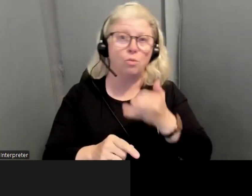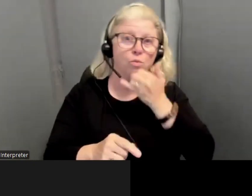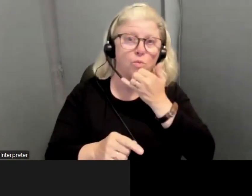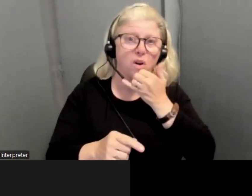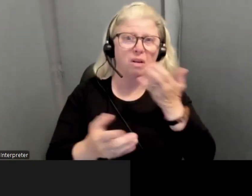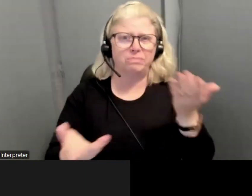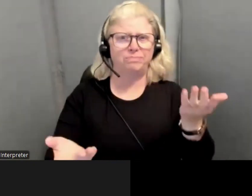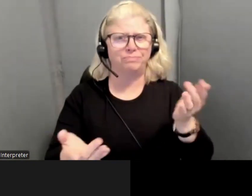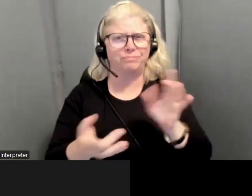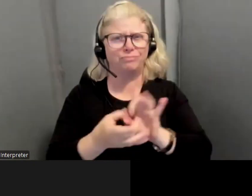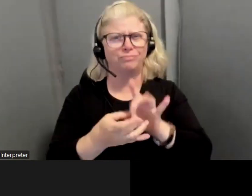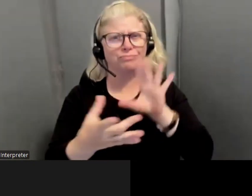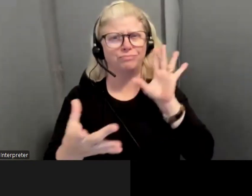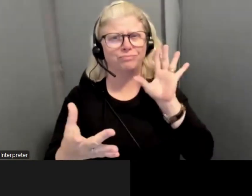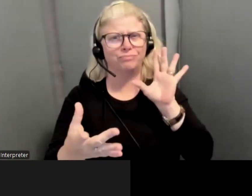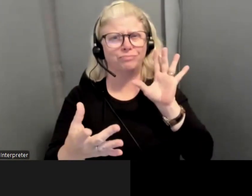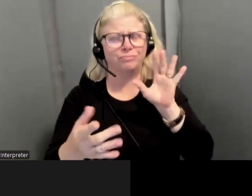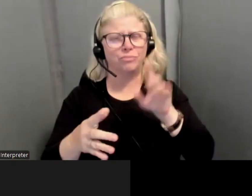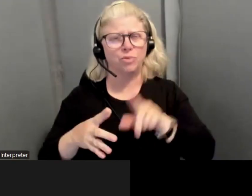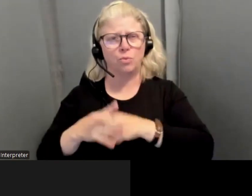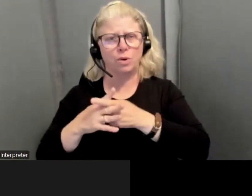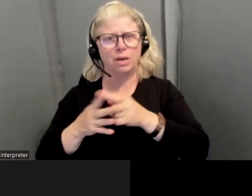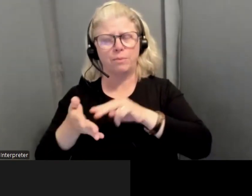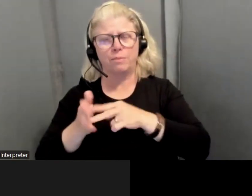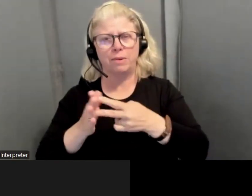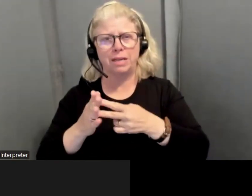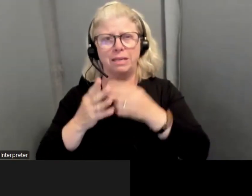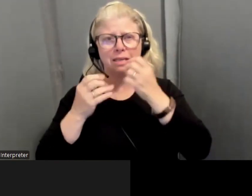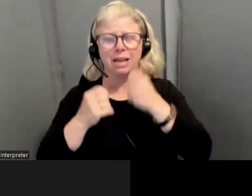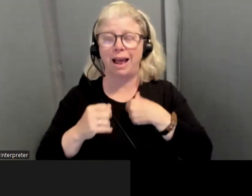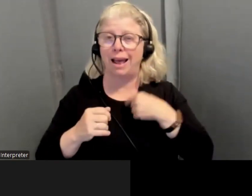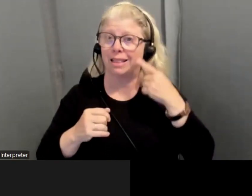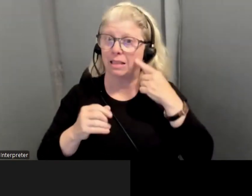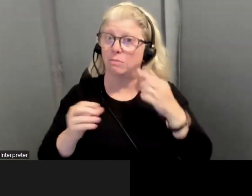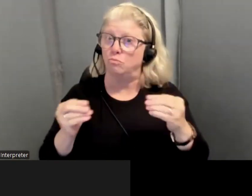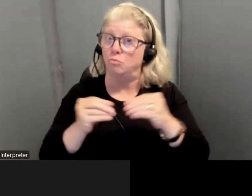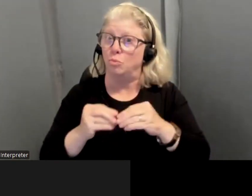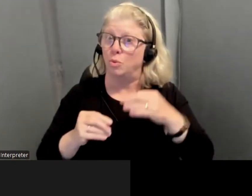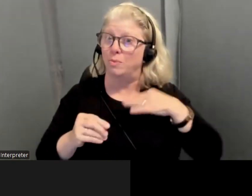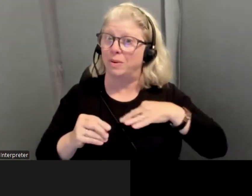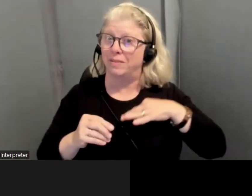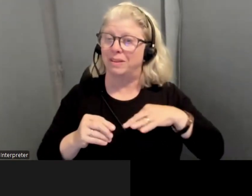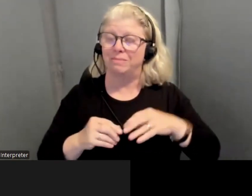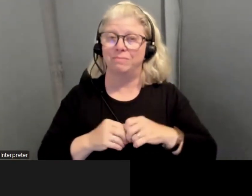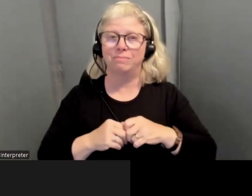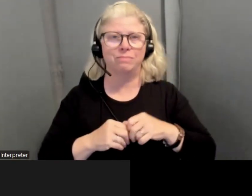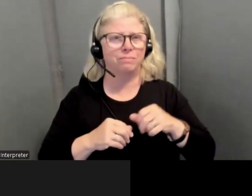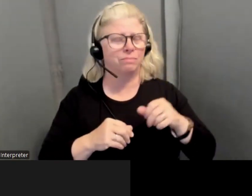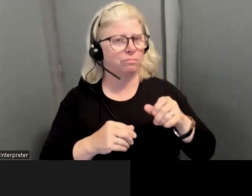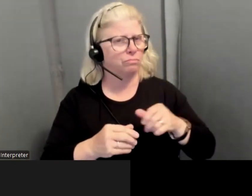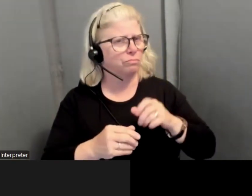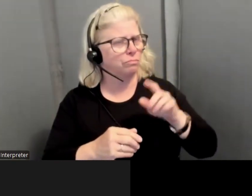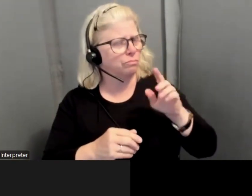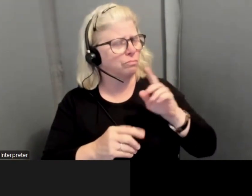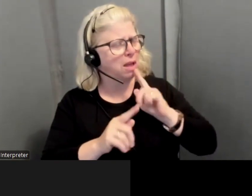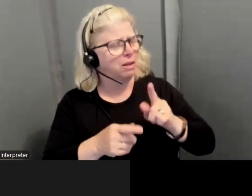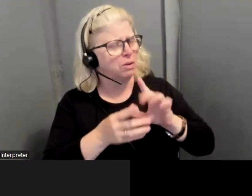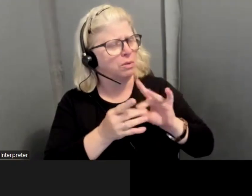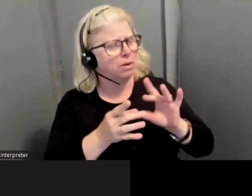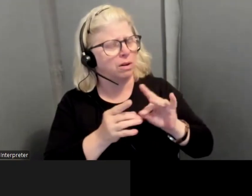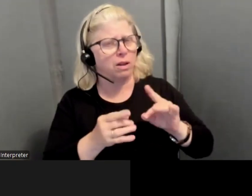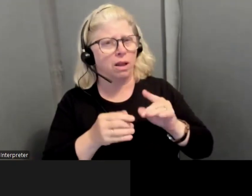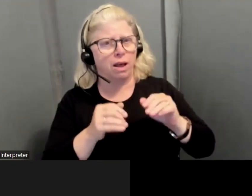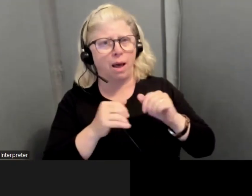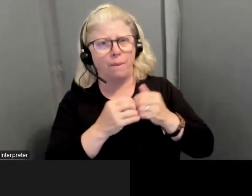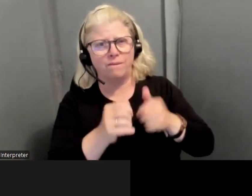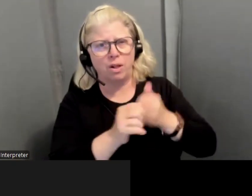touch of the original meaning, which I think was much more useful. And following up on that a bit, in the way that